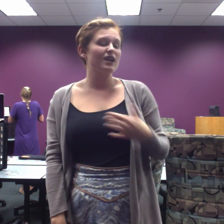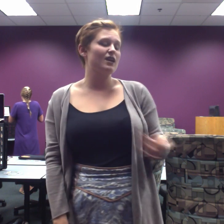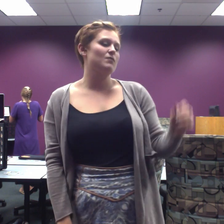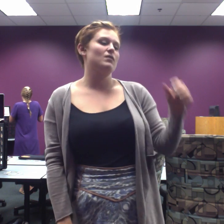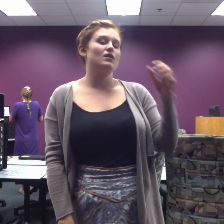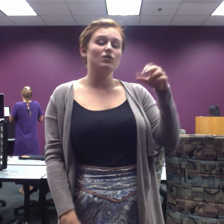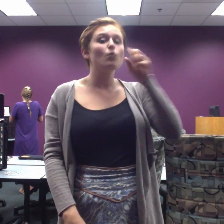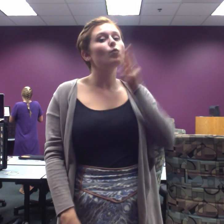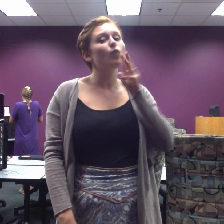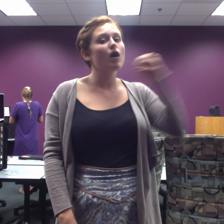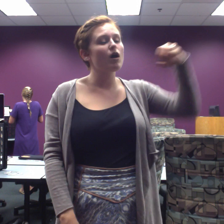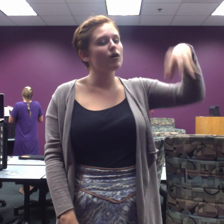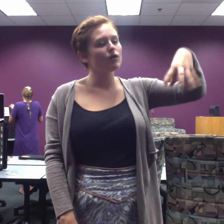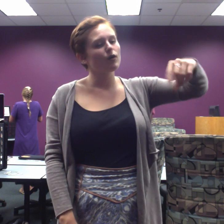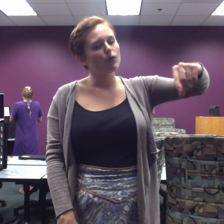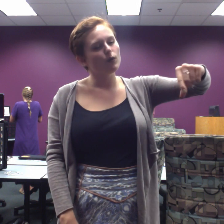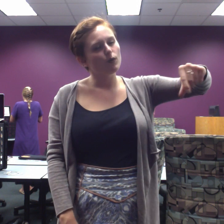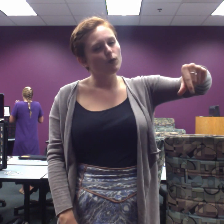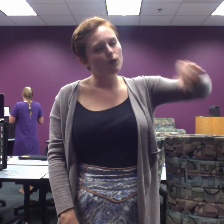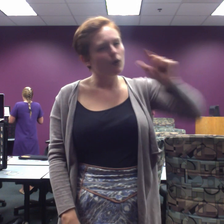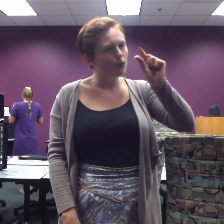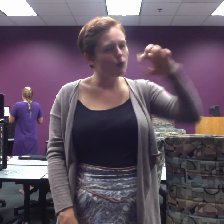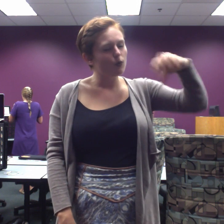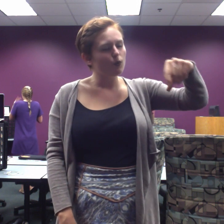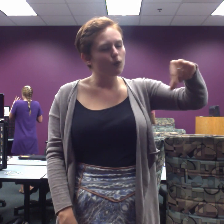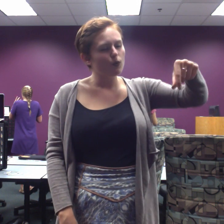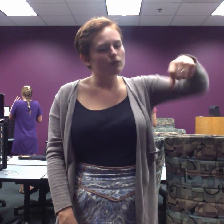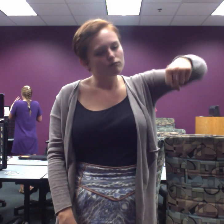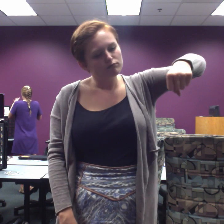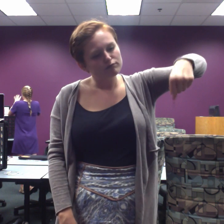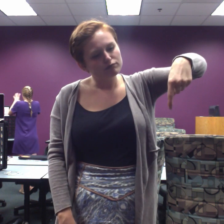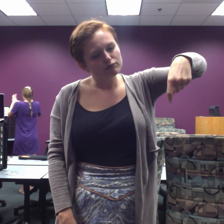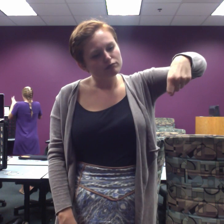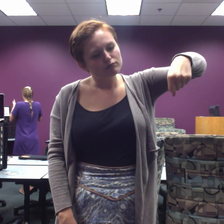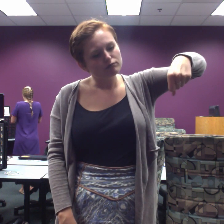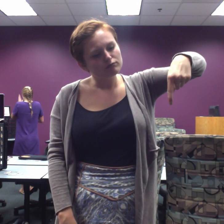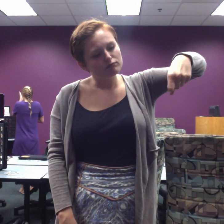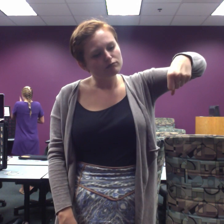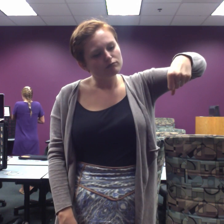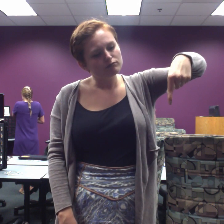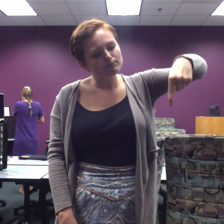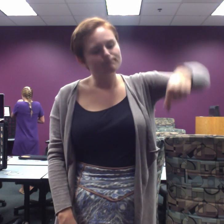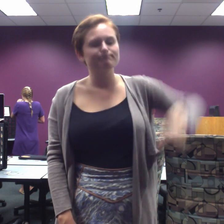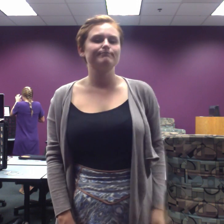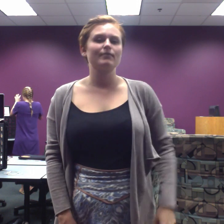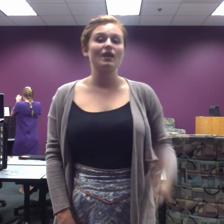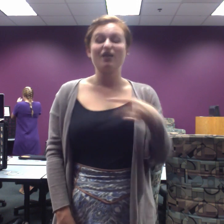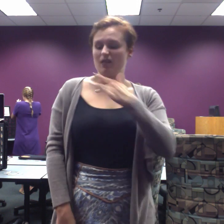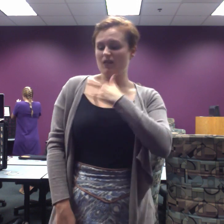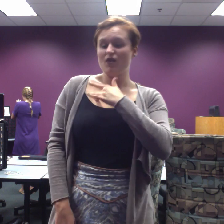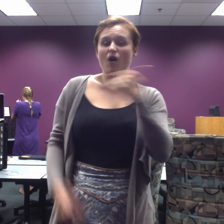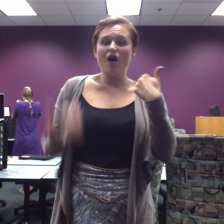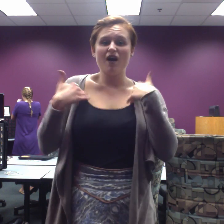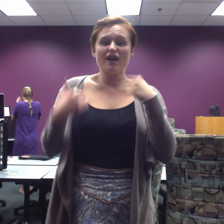4 chambers, kind of like rooms. And those 4 chambers pump